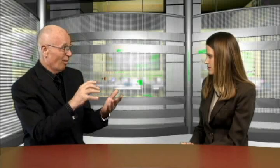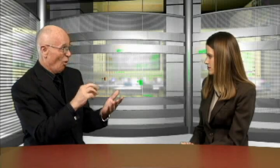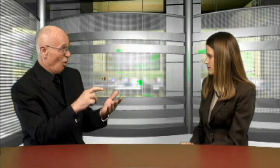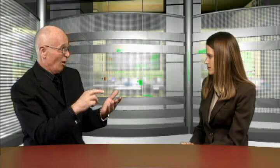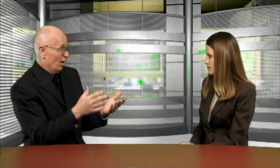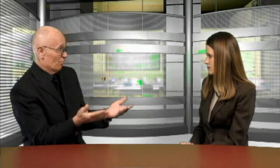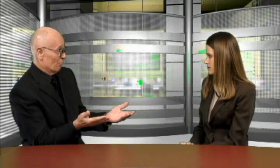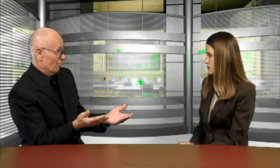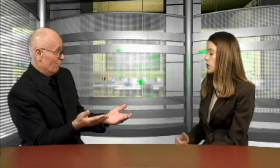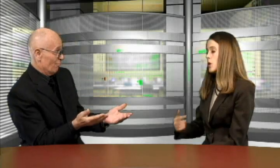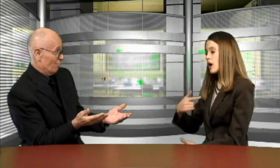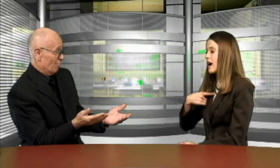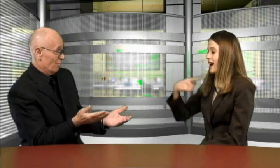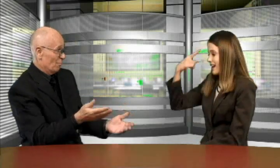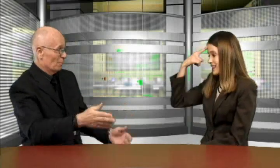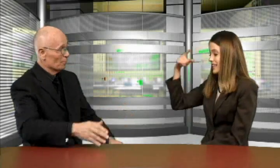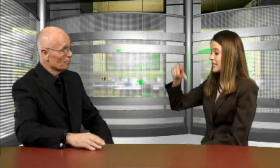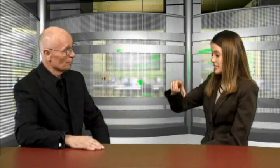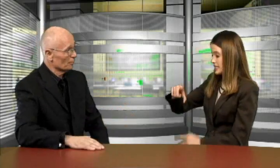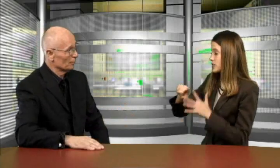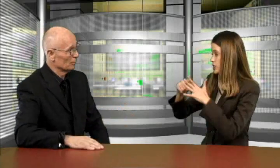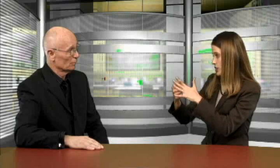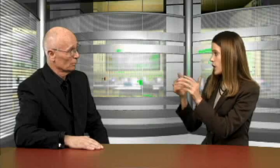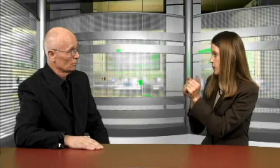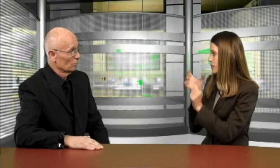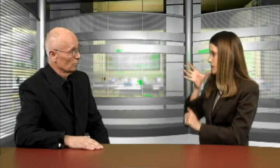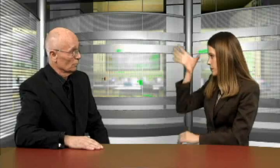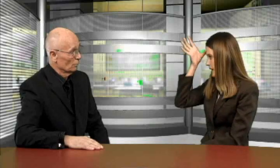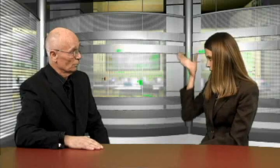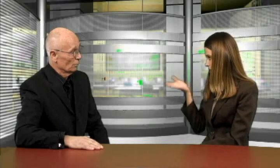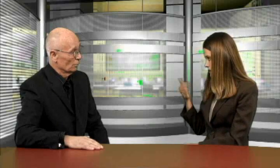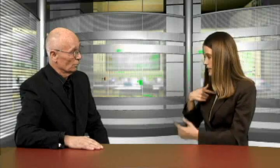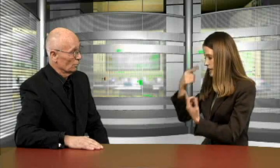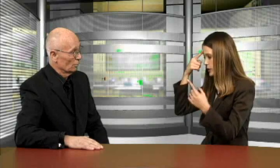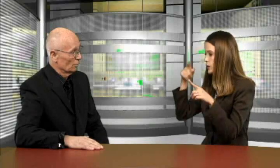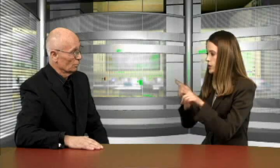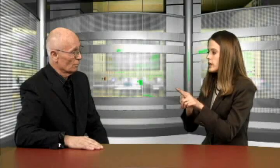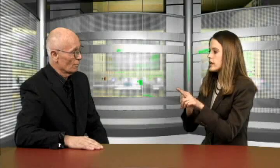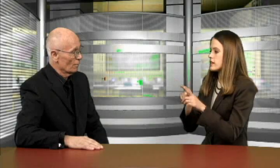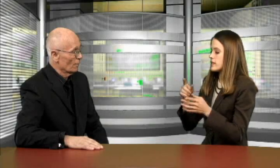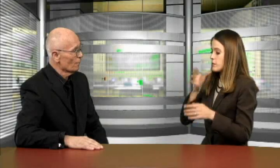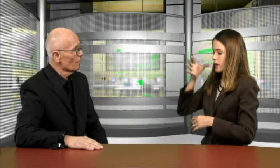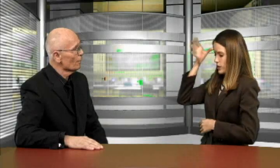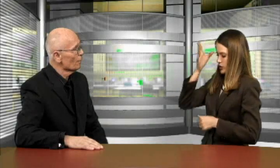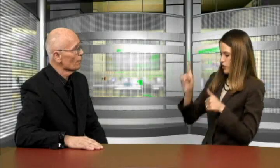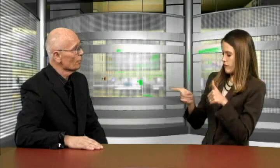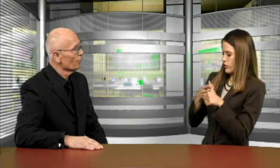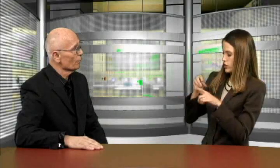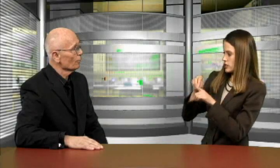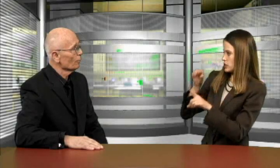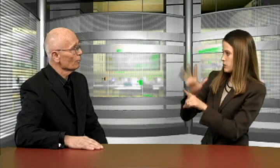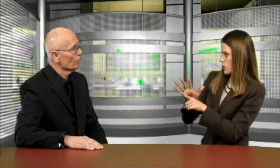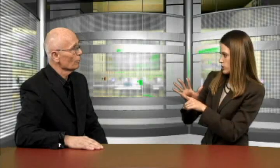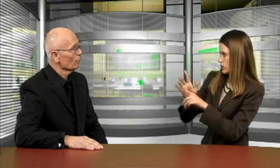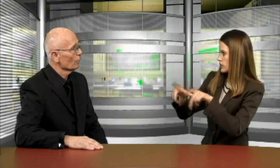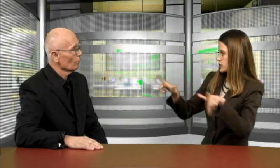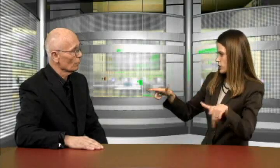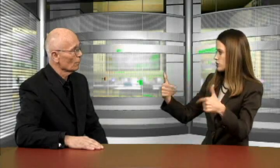ASL, or... Well, I think that it does need to start with the parents. I agree there. And the parents are the